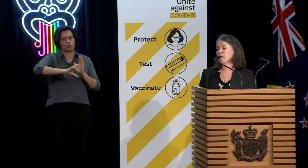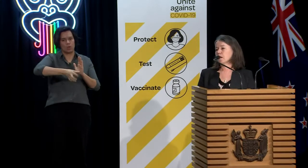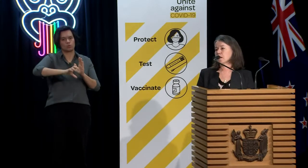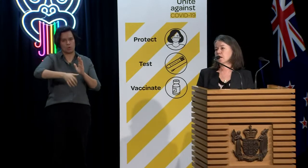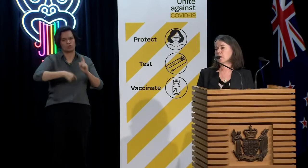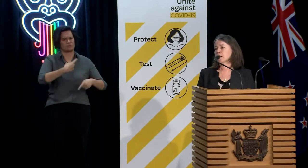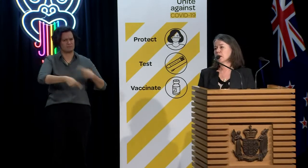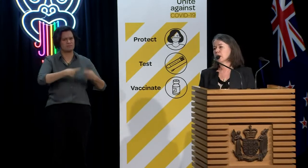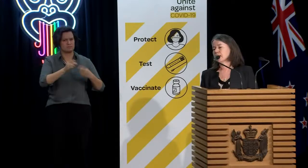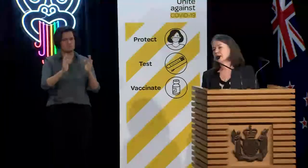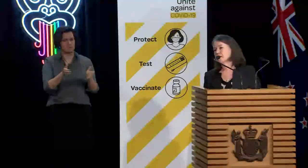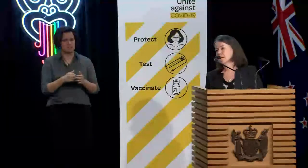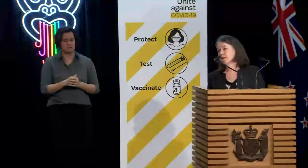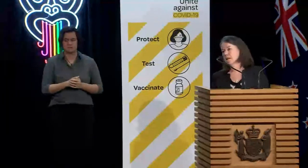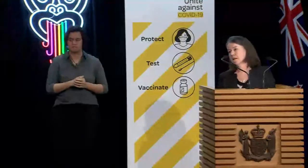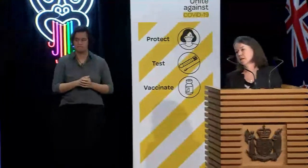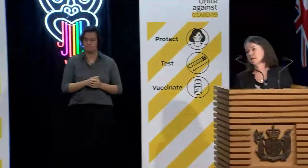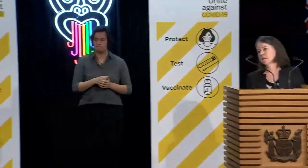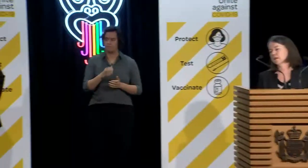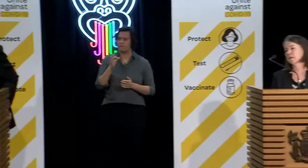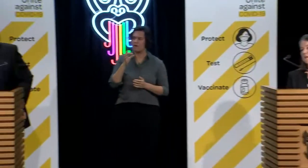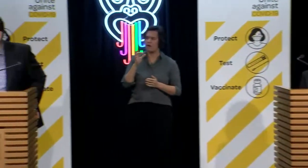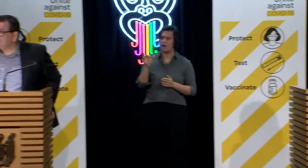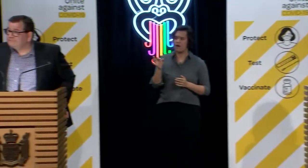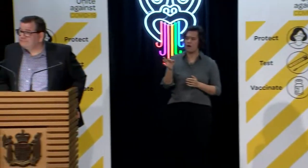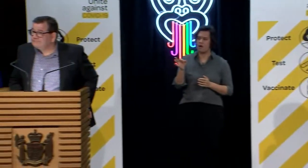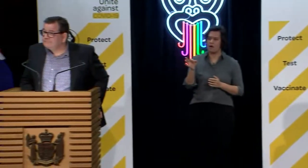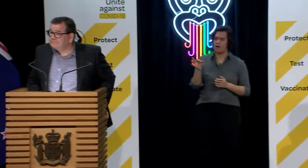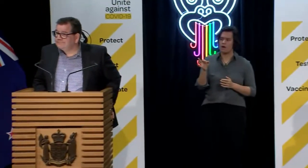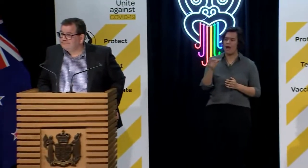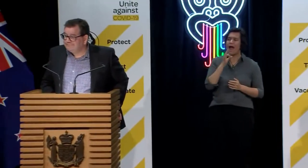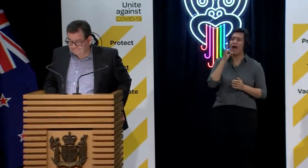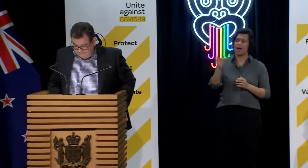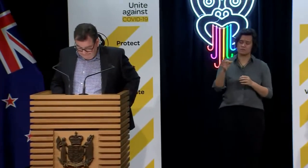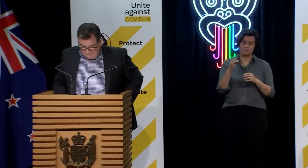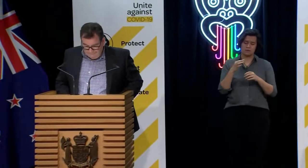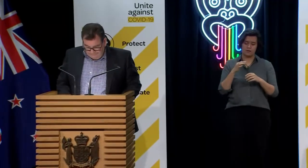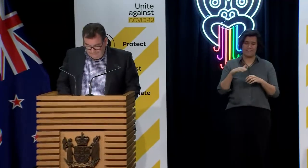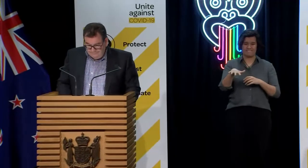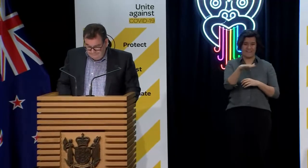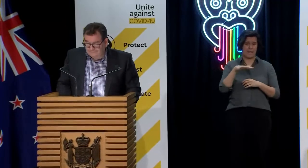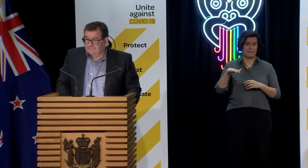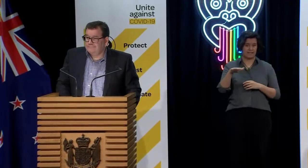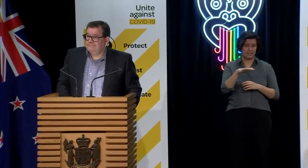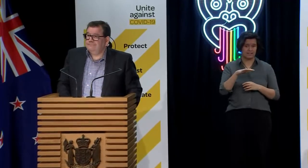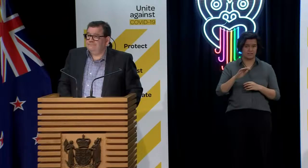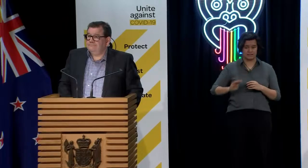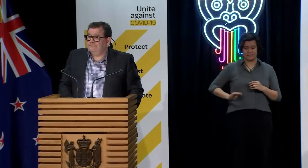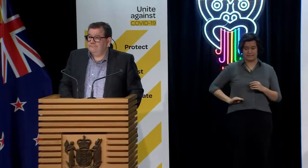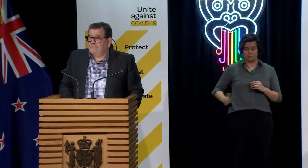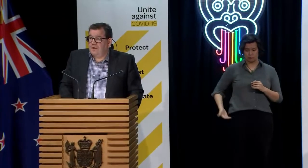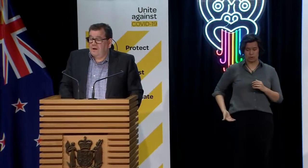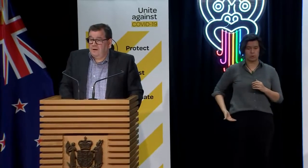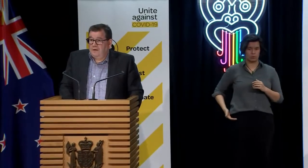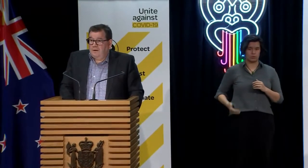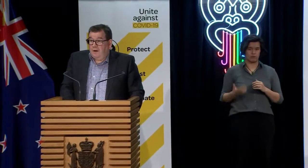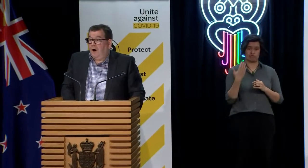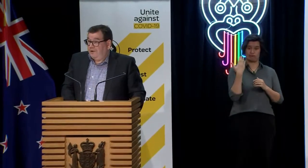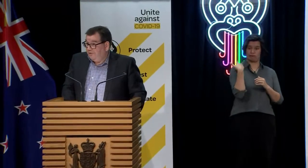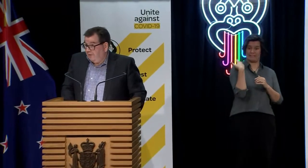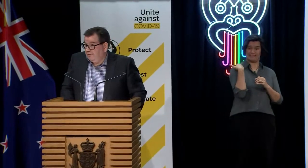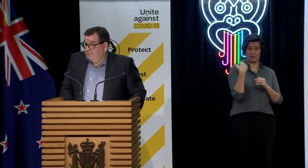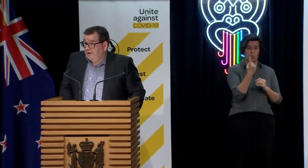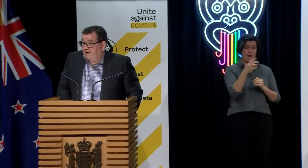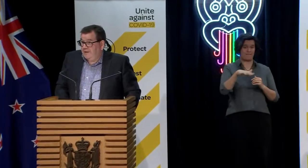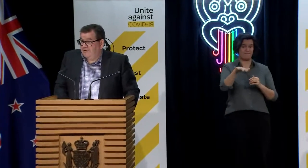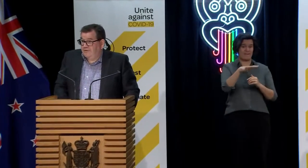for the sensitivities around this, but there have been reports in the media about this family in Timaru who'd recently come out of MIQ. Do you have any further information about that?